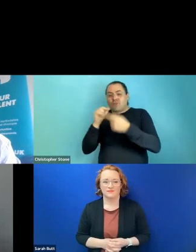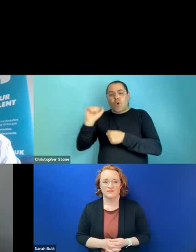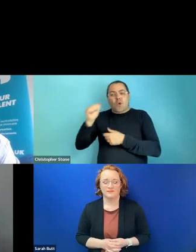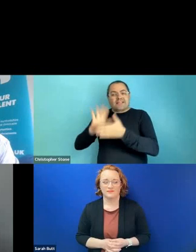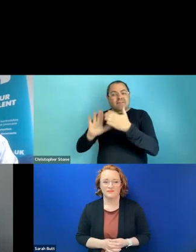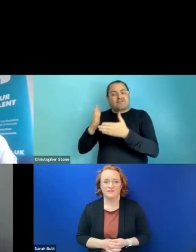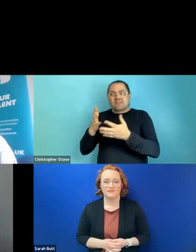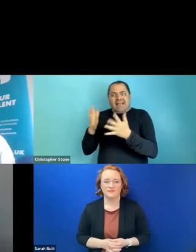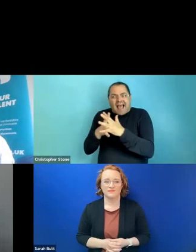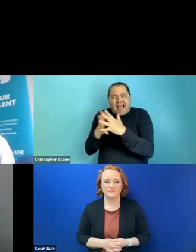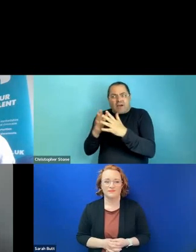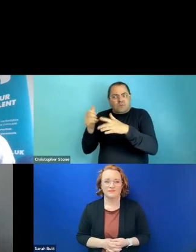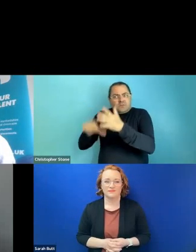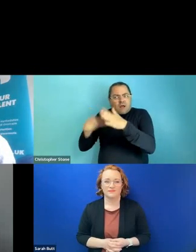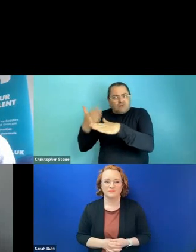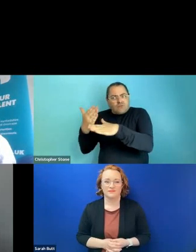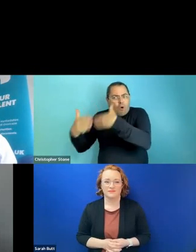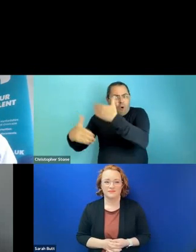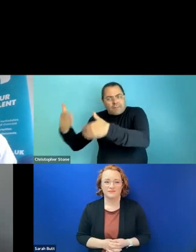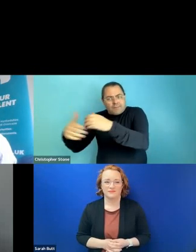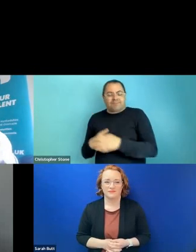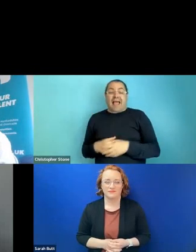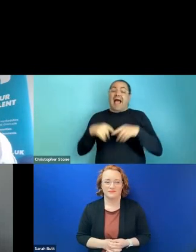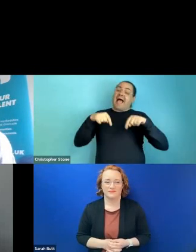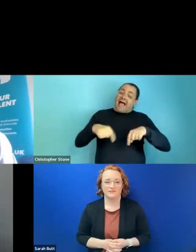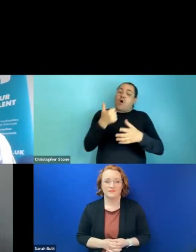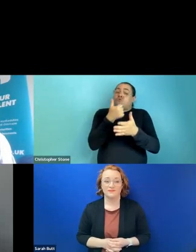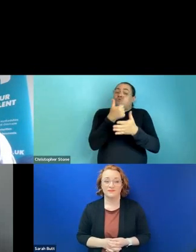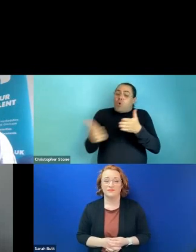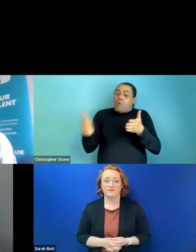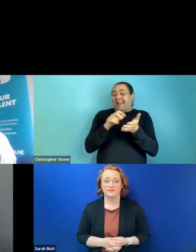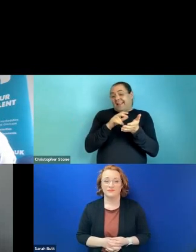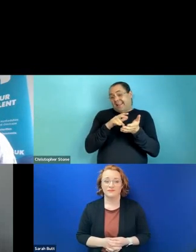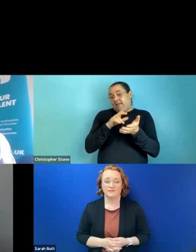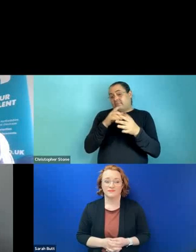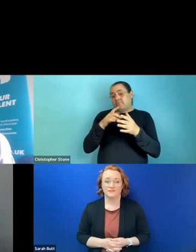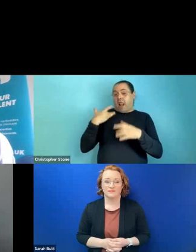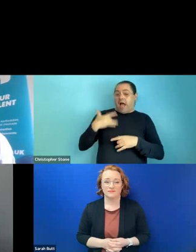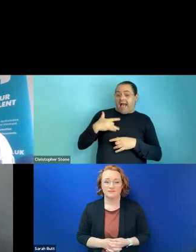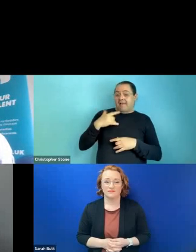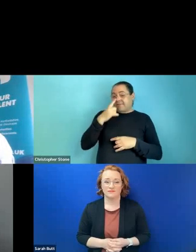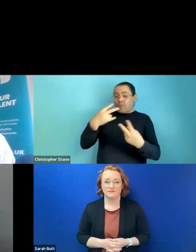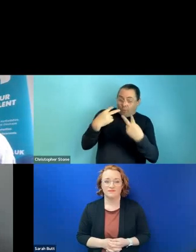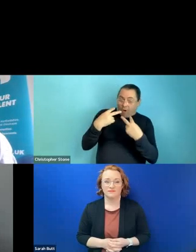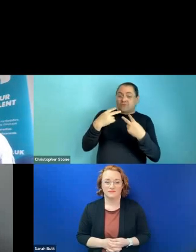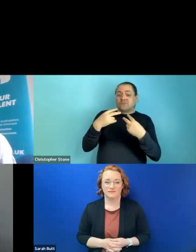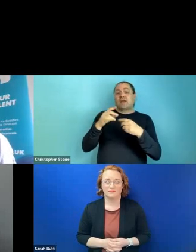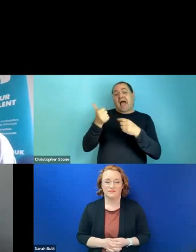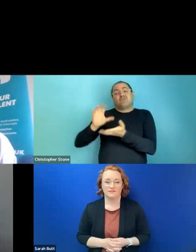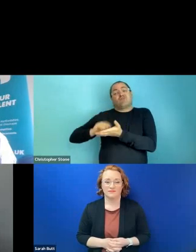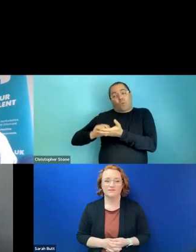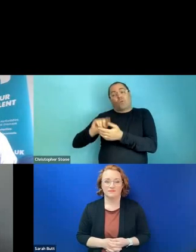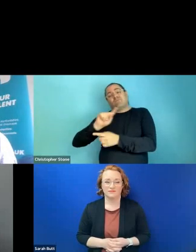very shortly. Normally we record these live. For some technical problems I won't go into. We're doing this as a pre-record today, but exactly